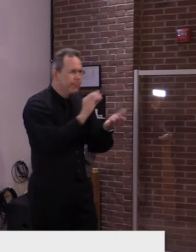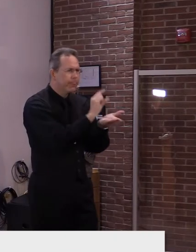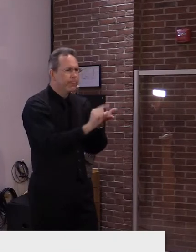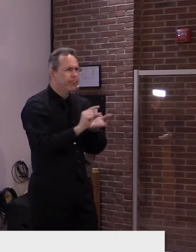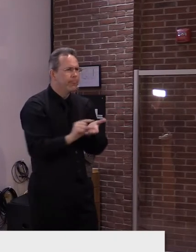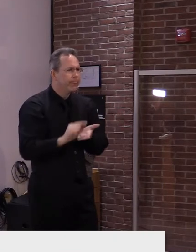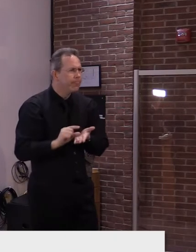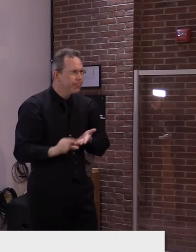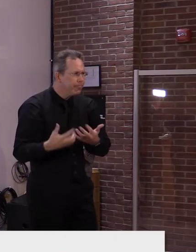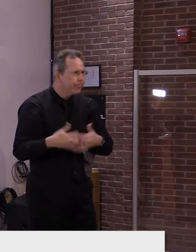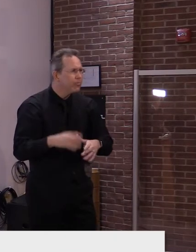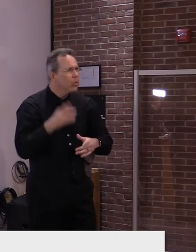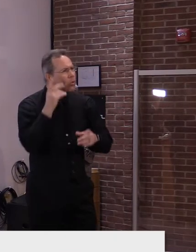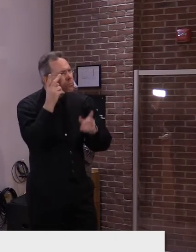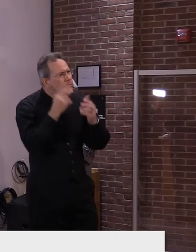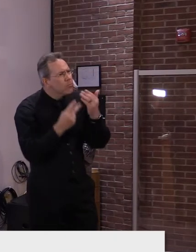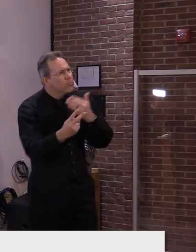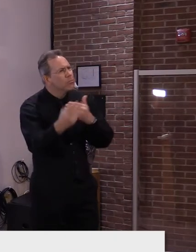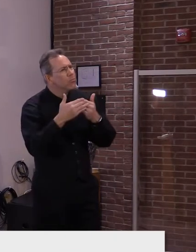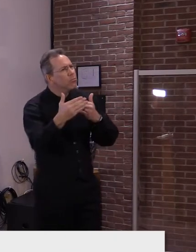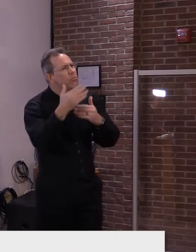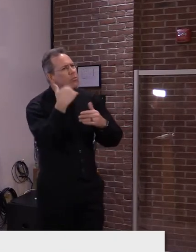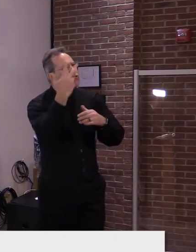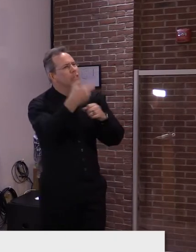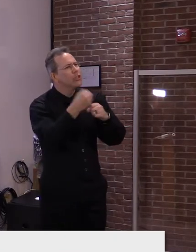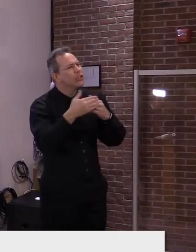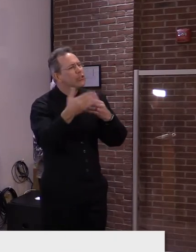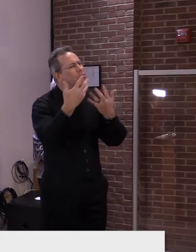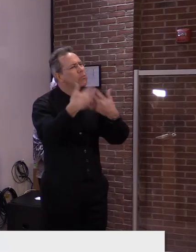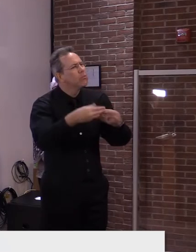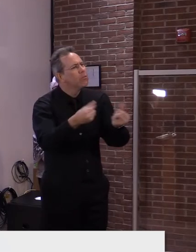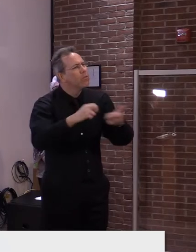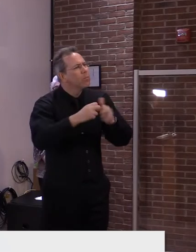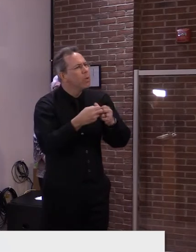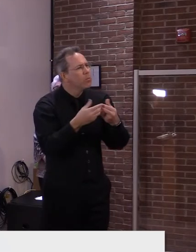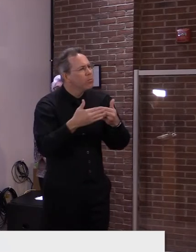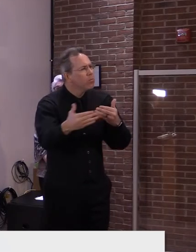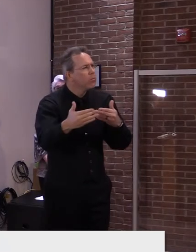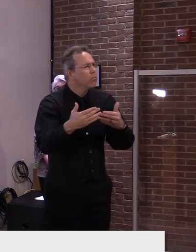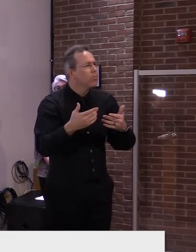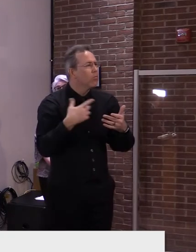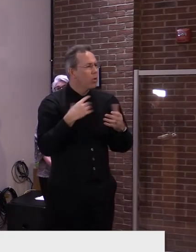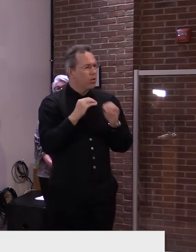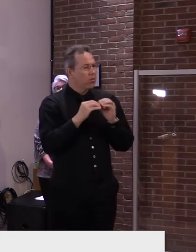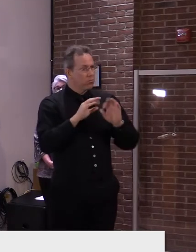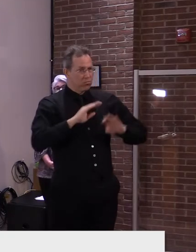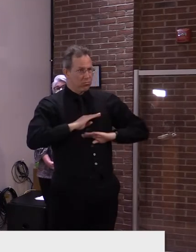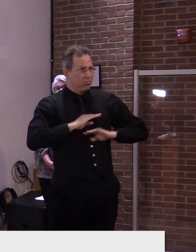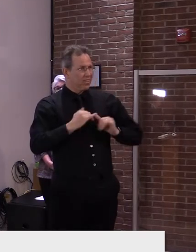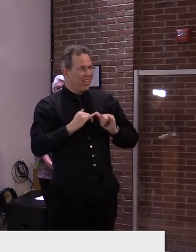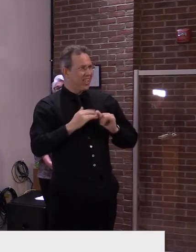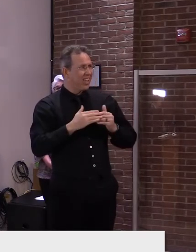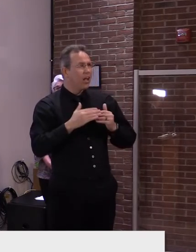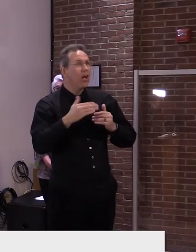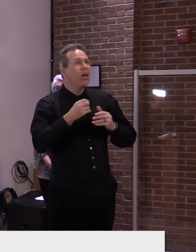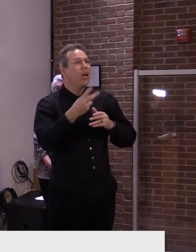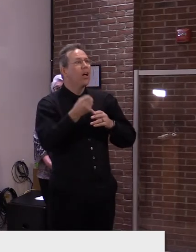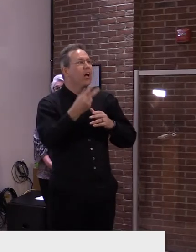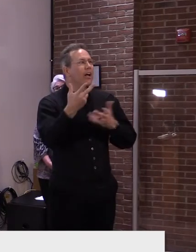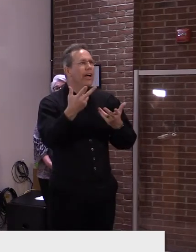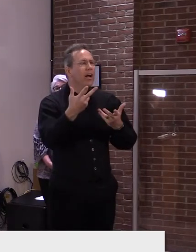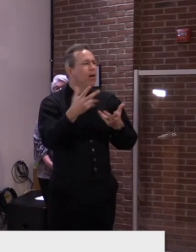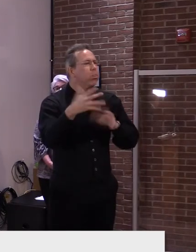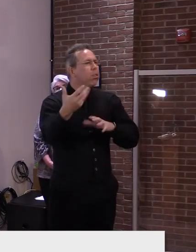don't that we make sure that it fills needs that we have right now. I believe, like a housing